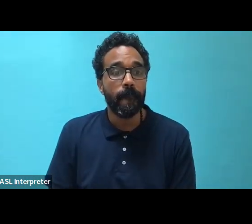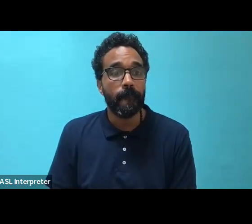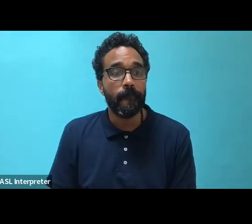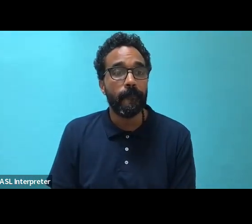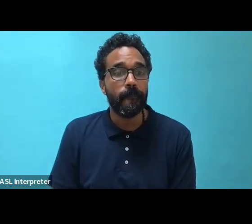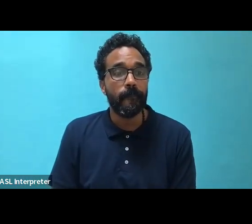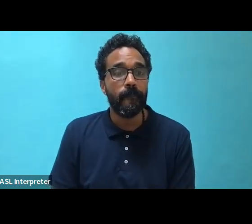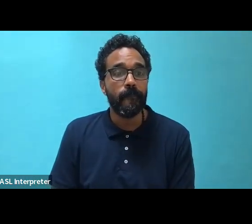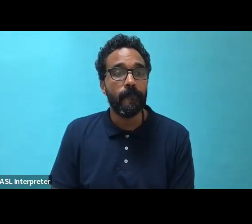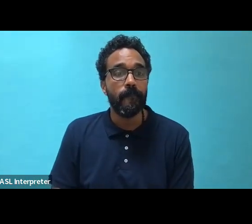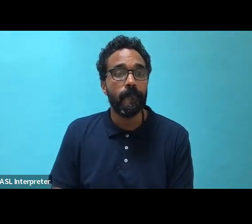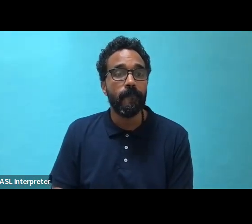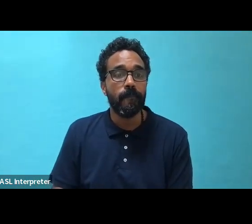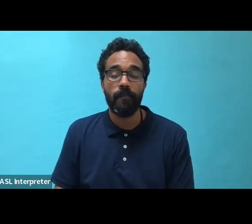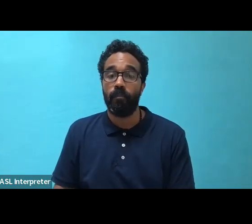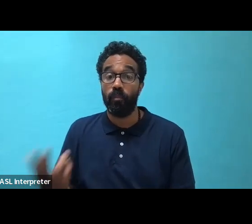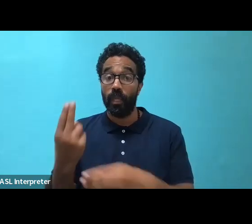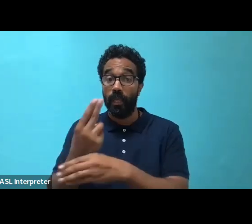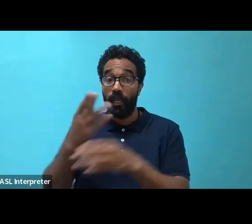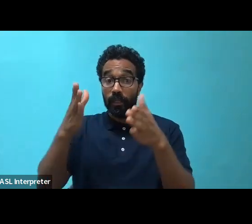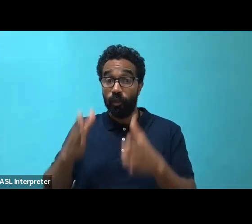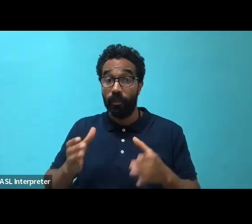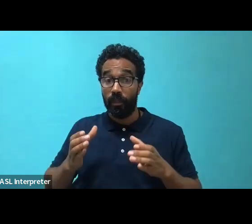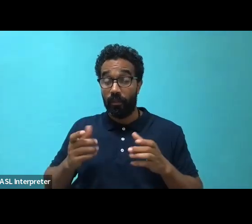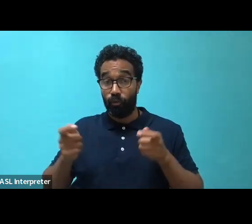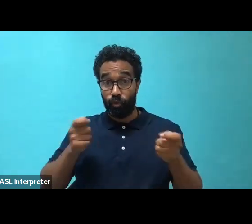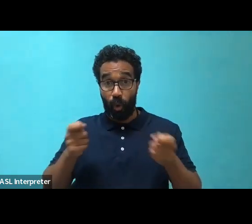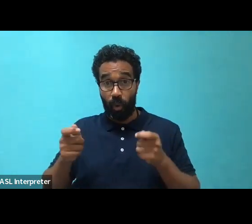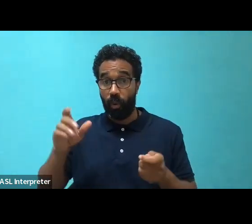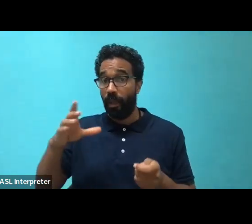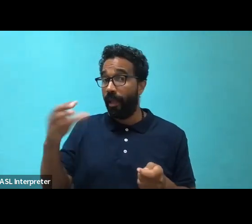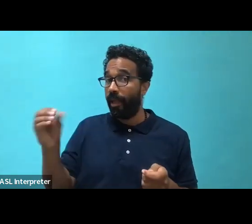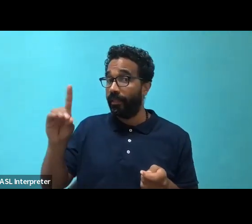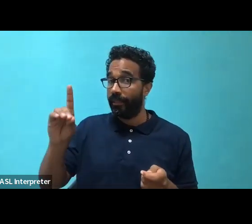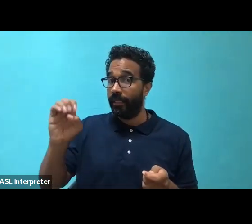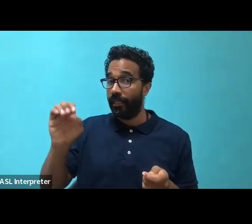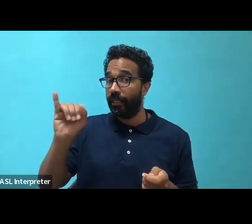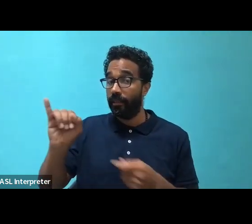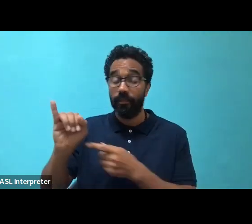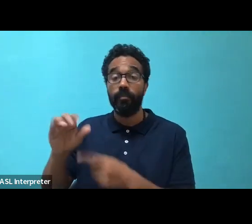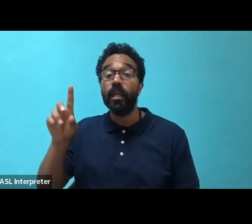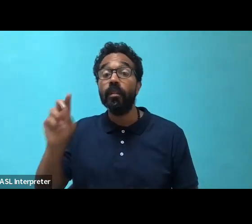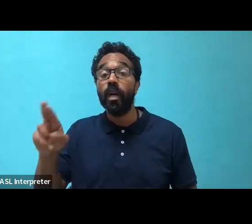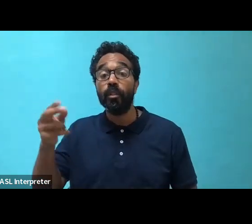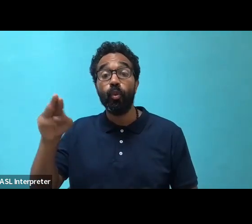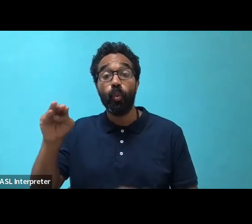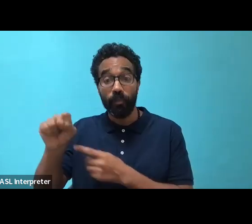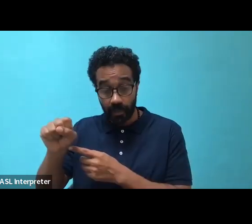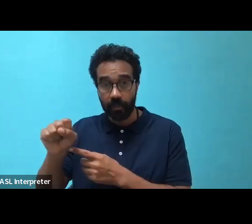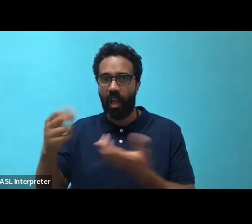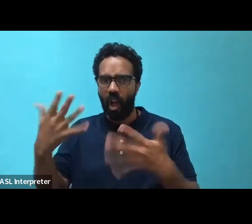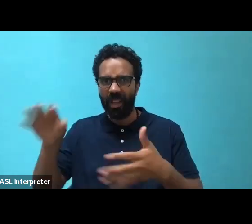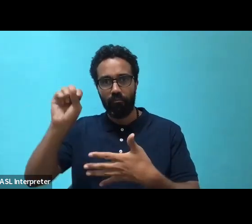You know, and when I think of consumer control and DEI, Dr. Grooms listed a whole lot of what it takes to